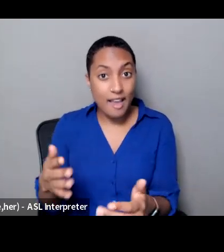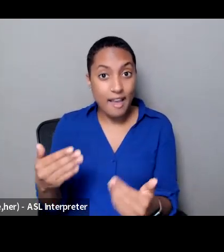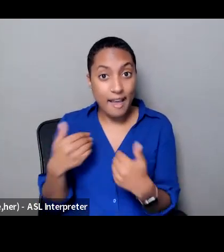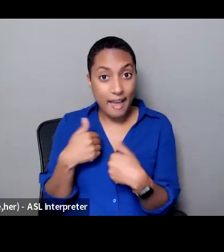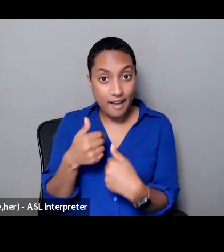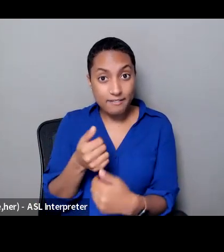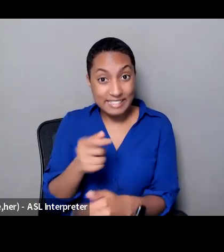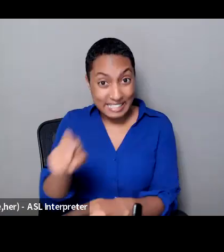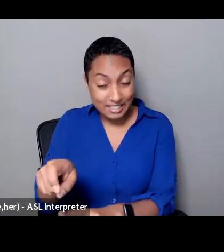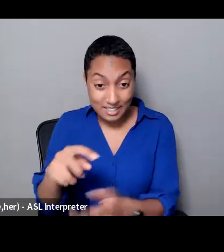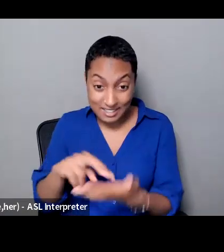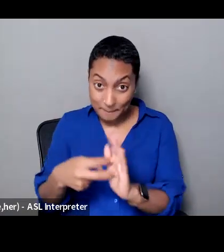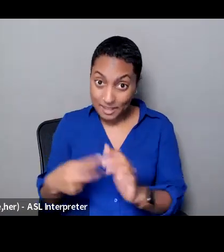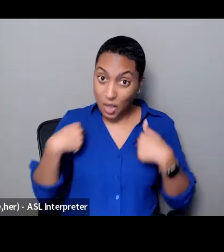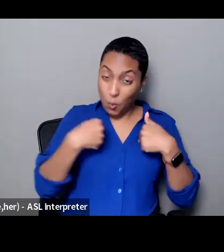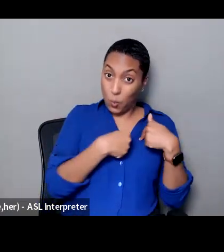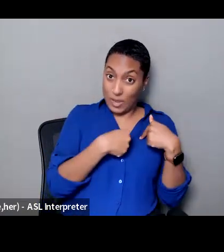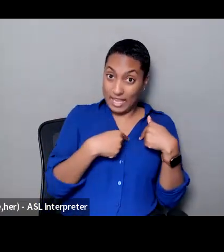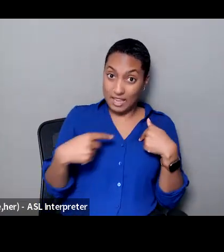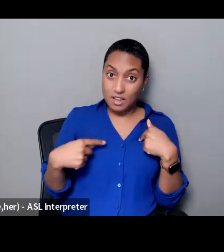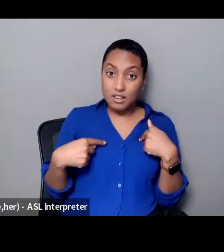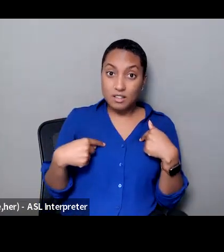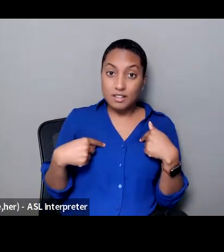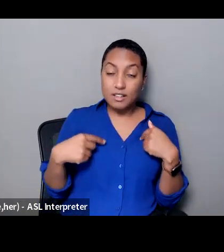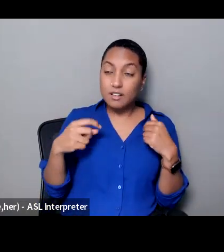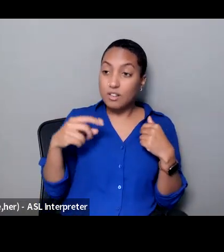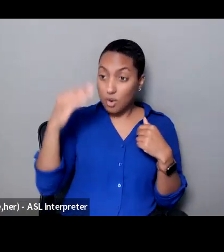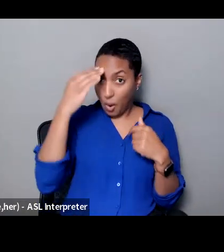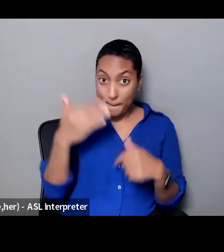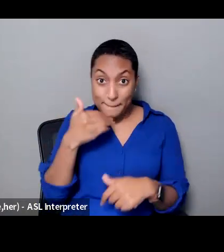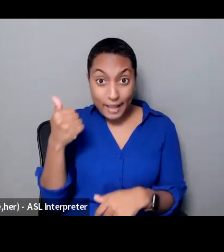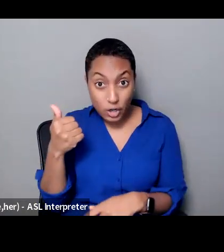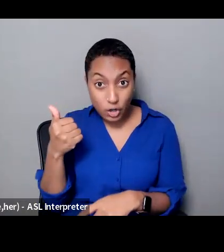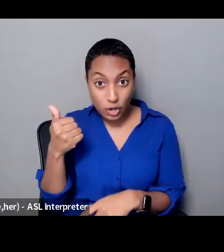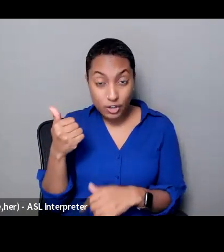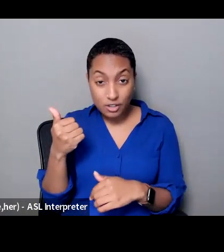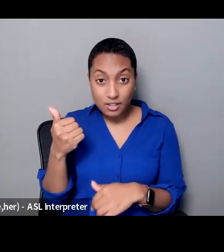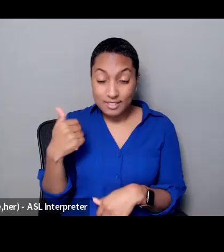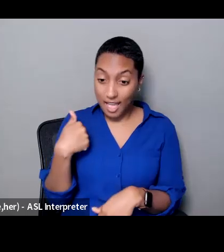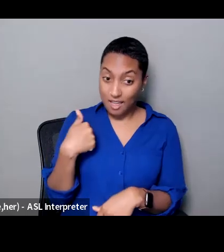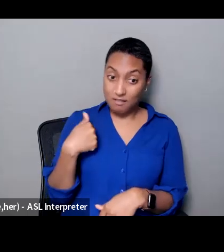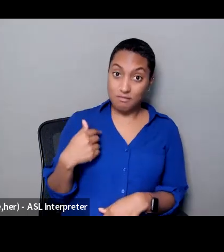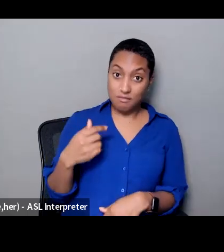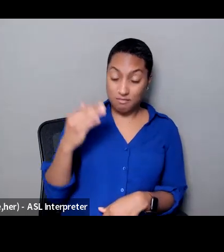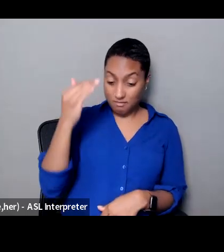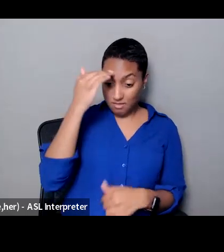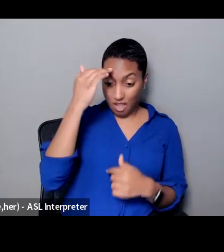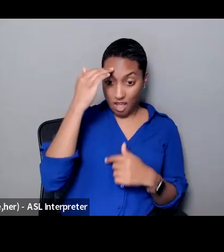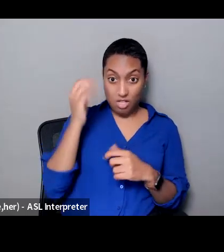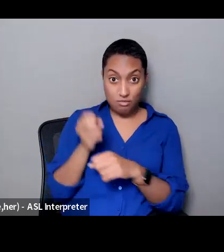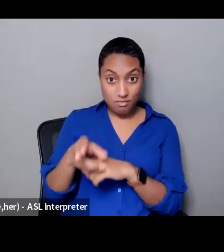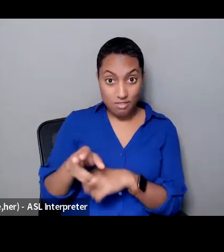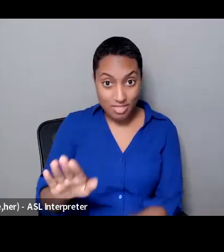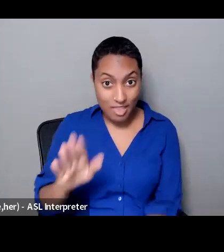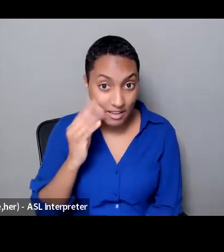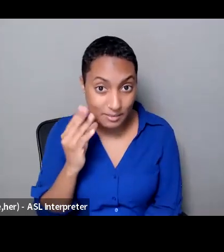never forgetting that activism came first, rules and regs and core services and so forth